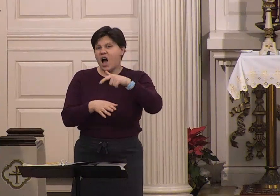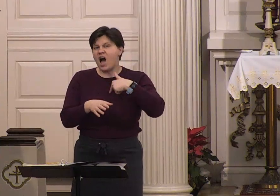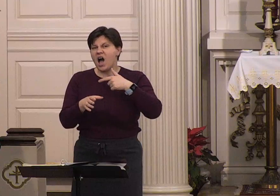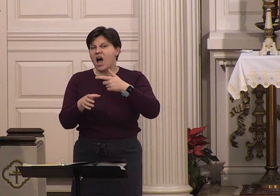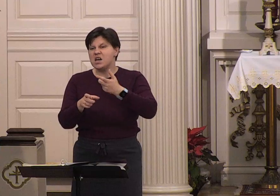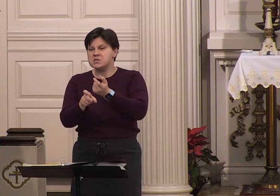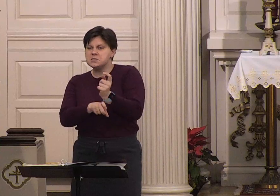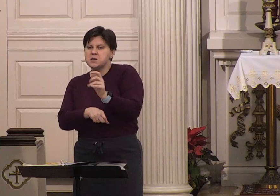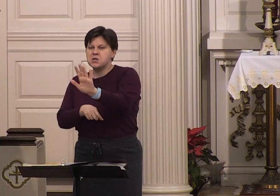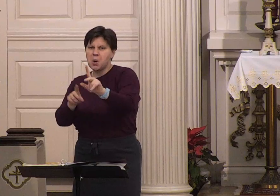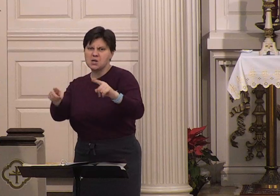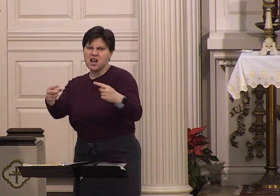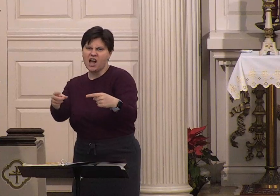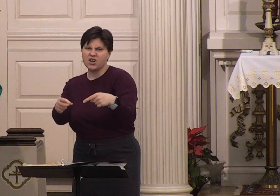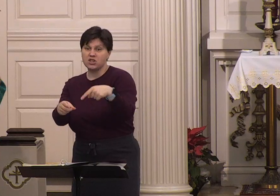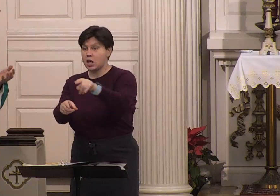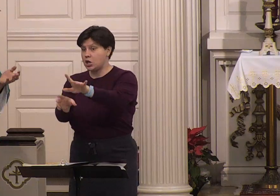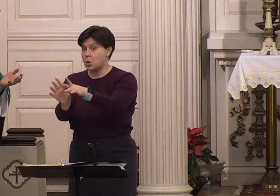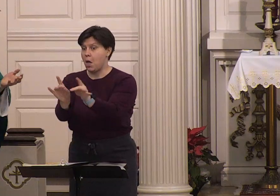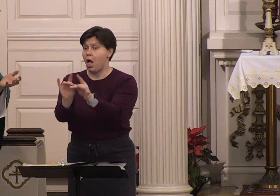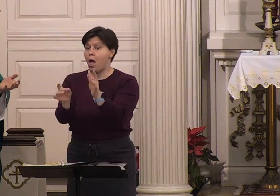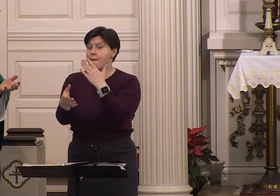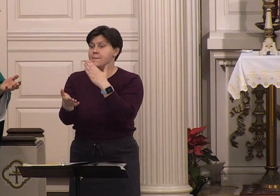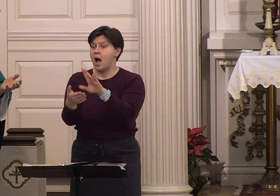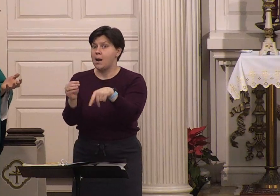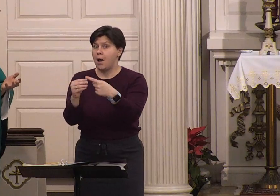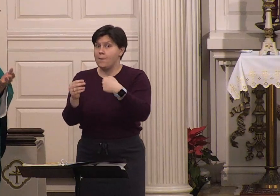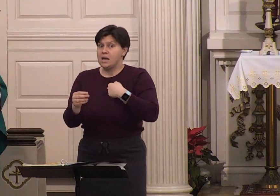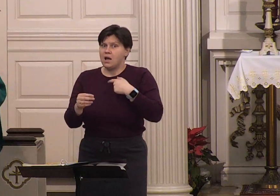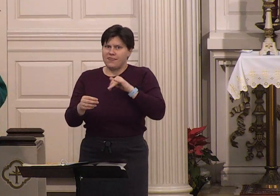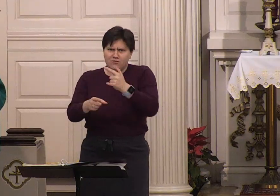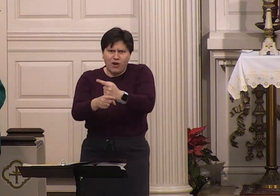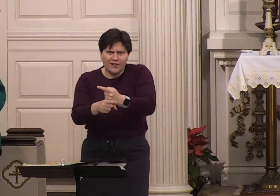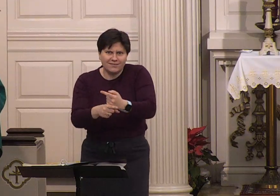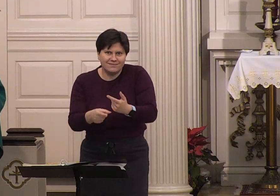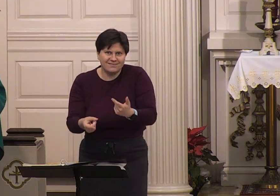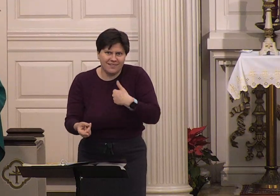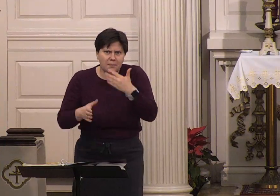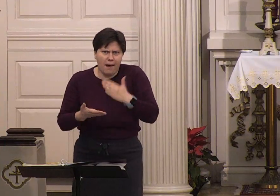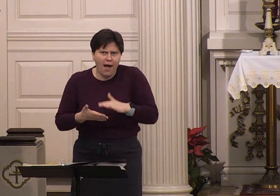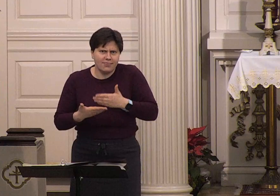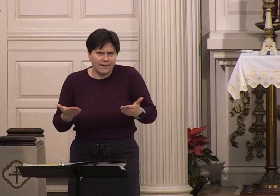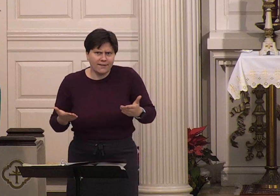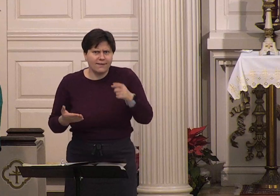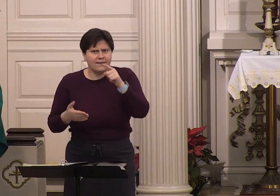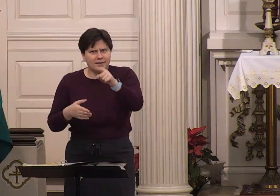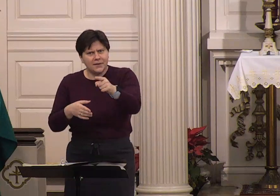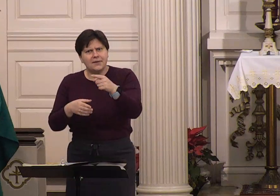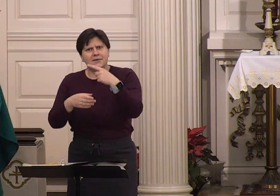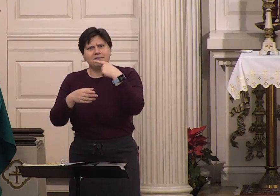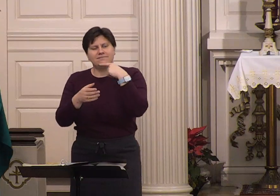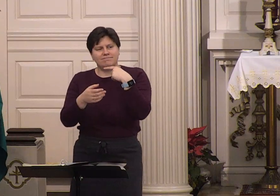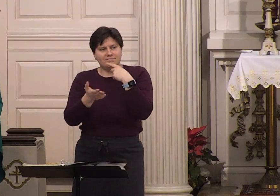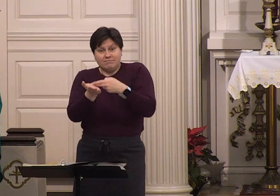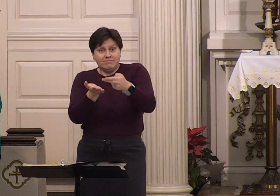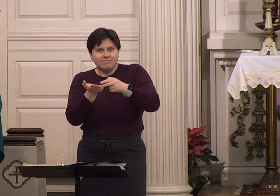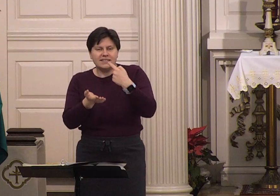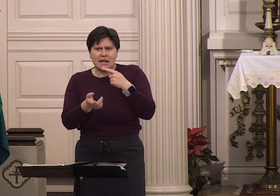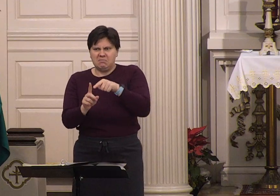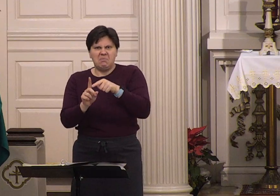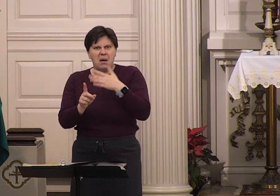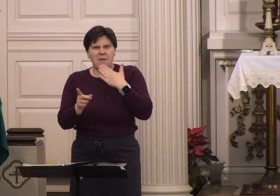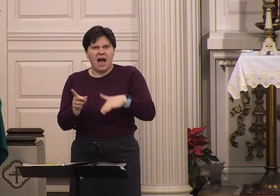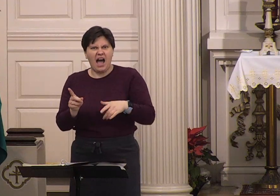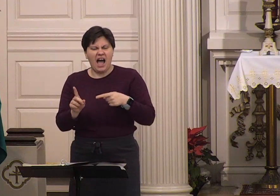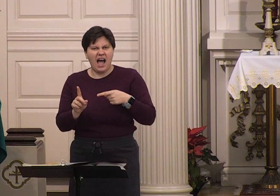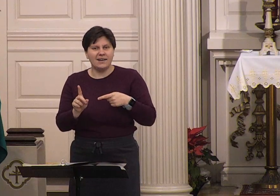bad stuff about me, that's okay, because I did a bad thing and you told the truth. It's only